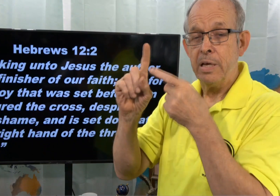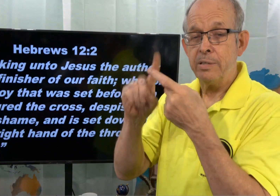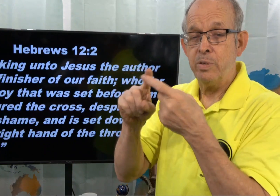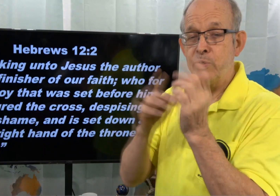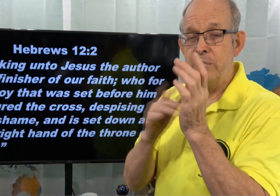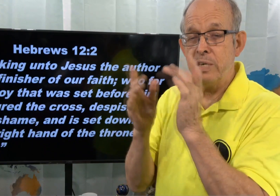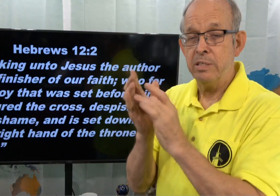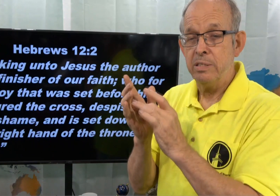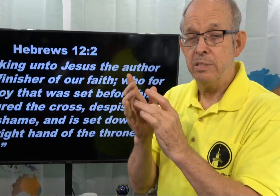At each other.